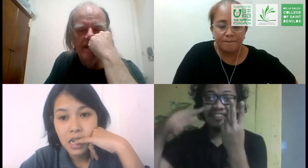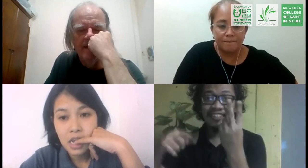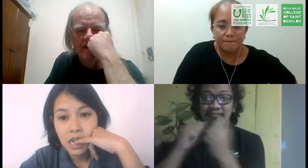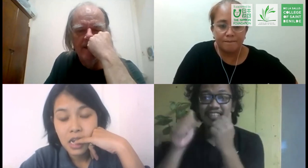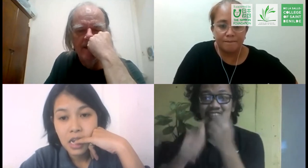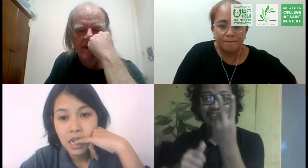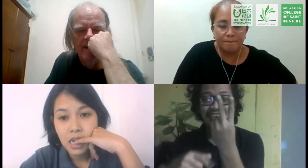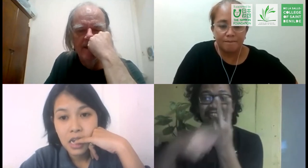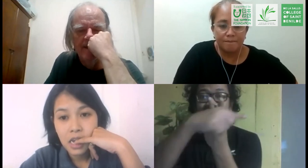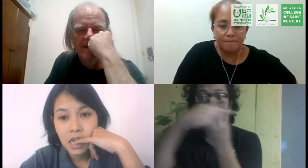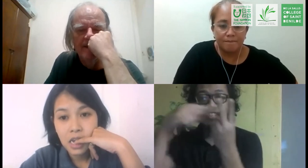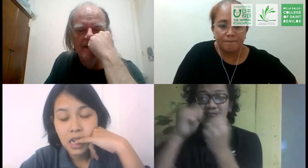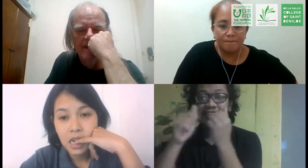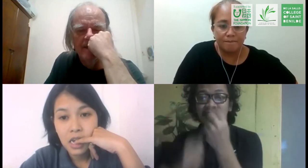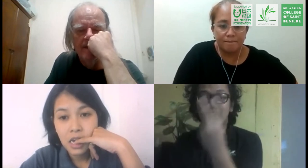yes,